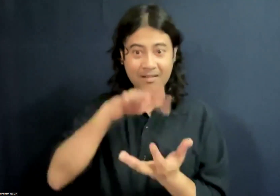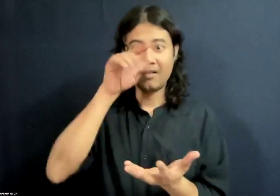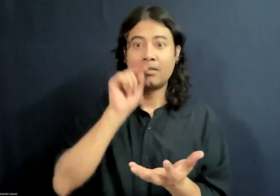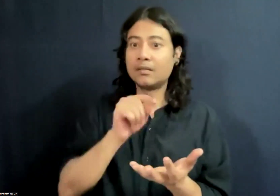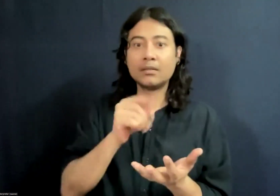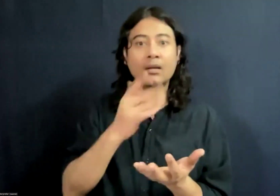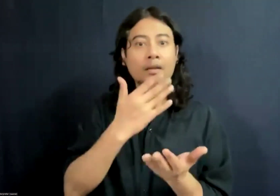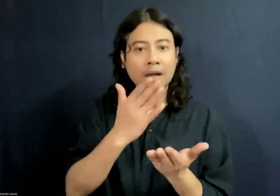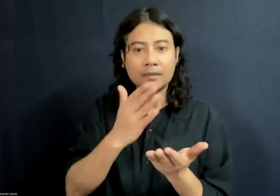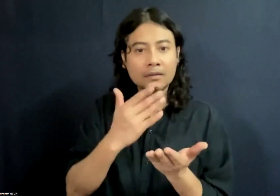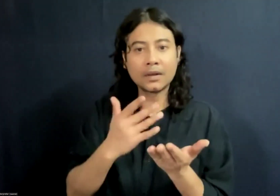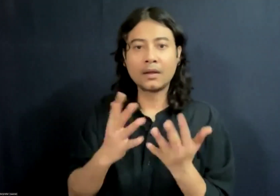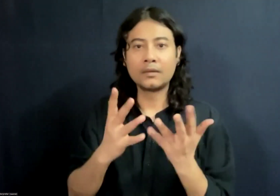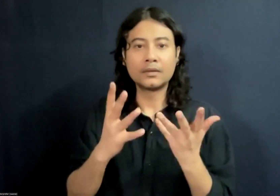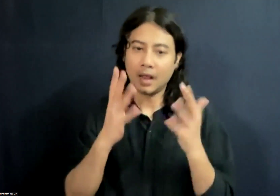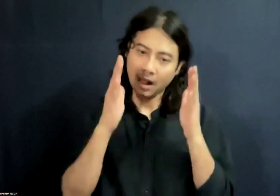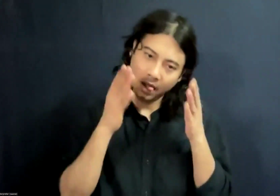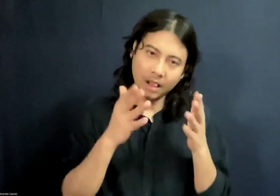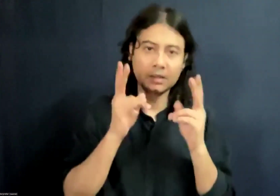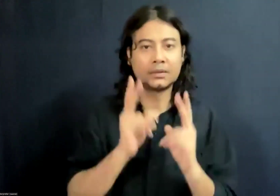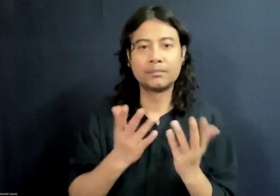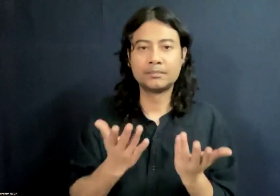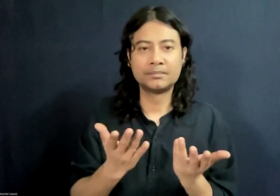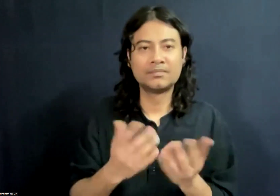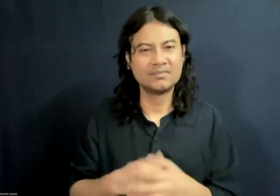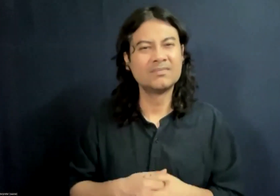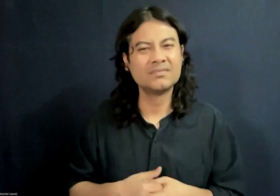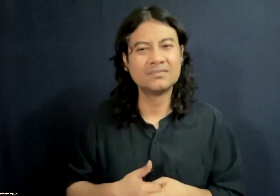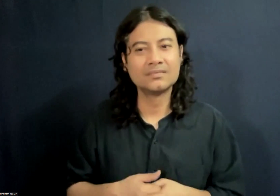So is it clear? Is everybody able to understand?